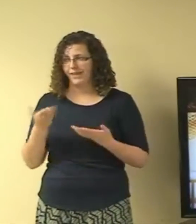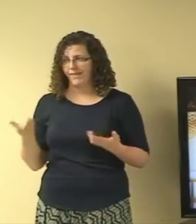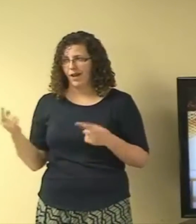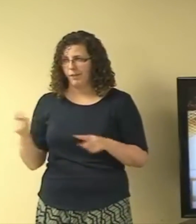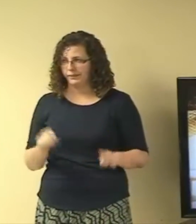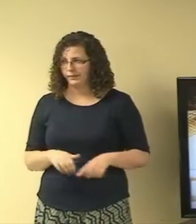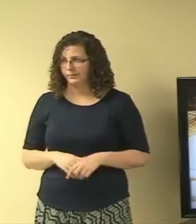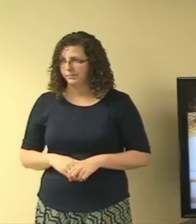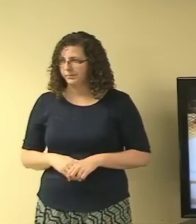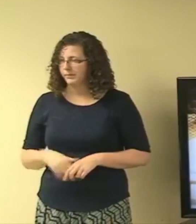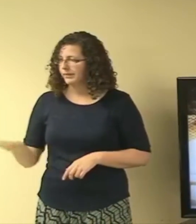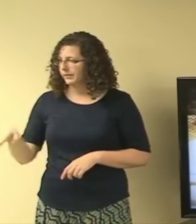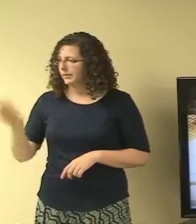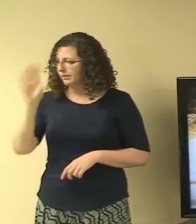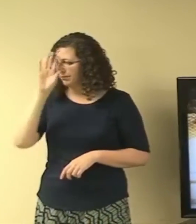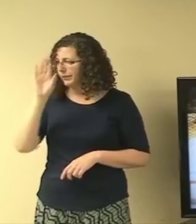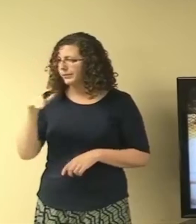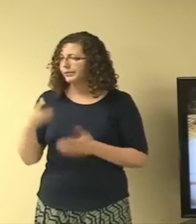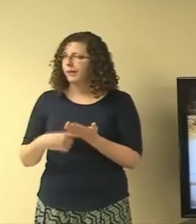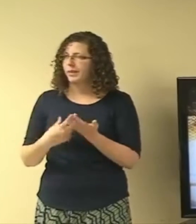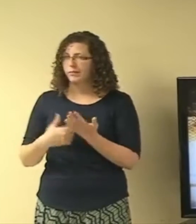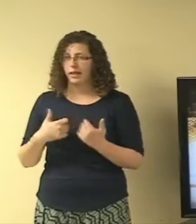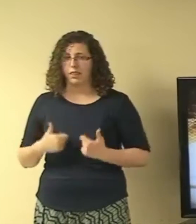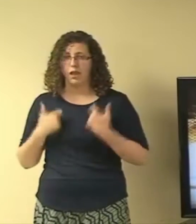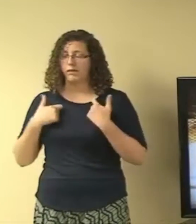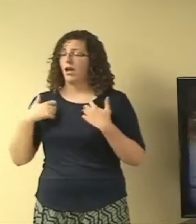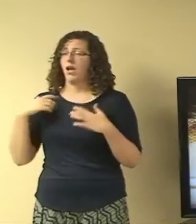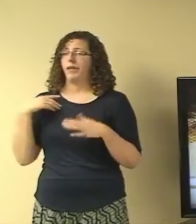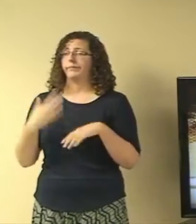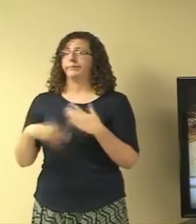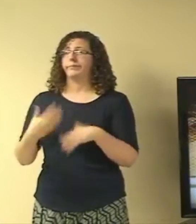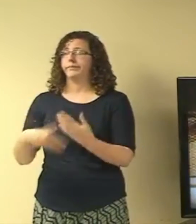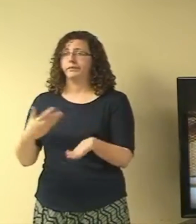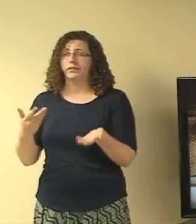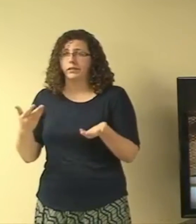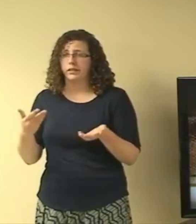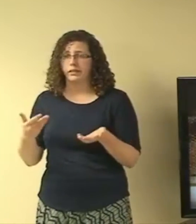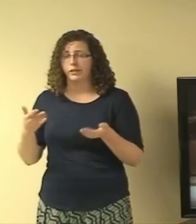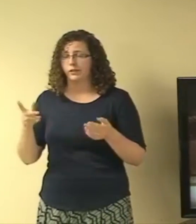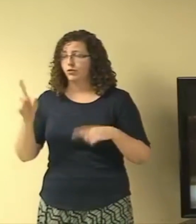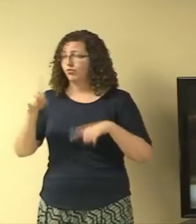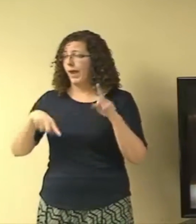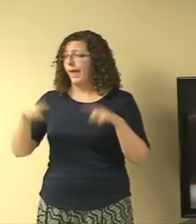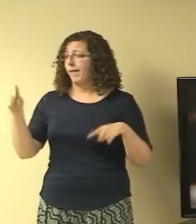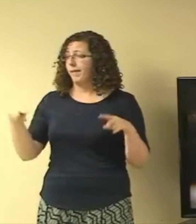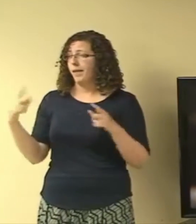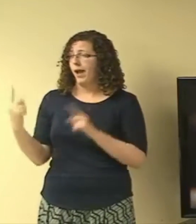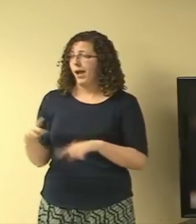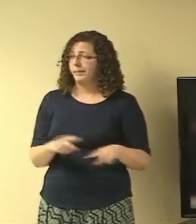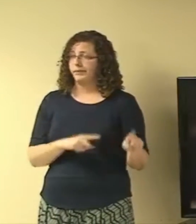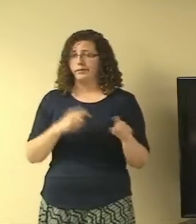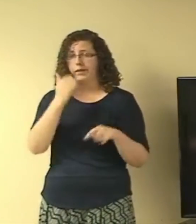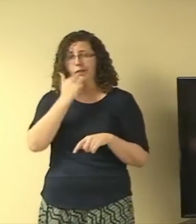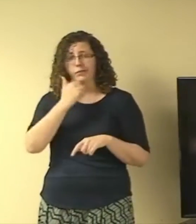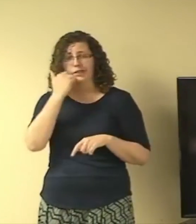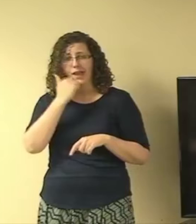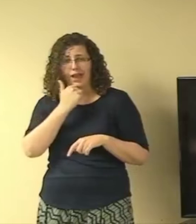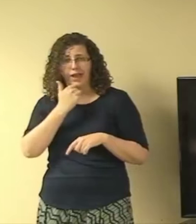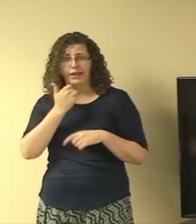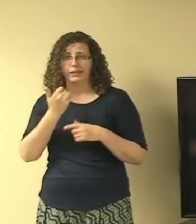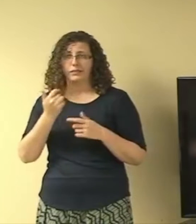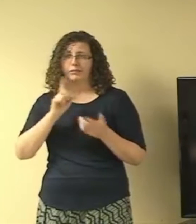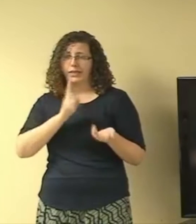You know how sometimes it feels like life just happens? You know, just random things seem to fill your day. Things